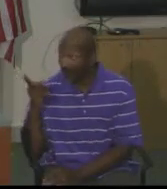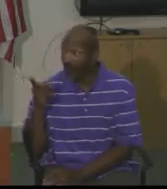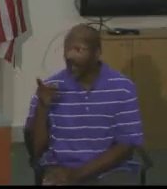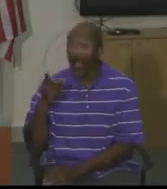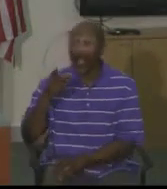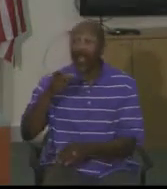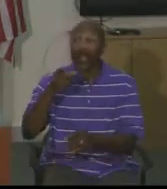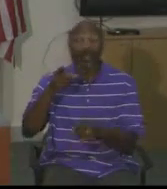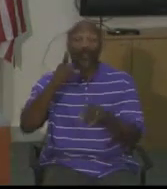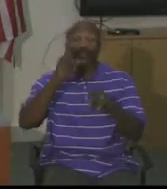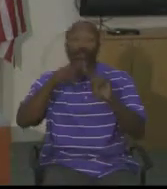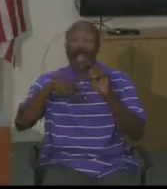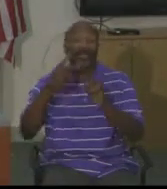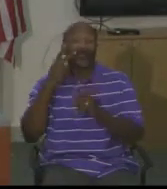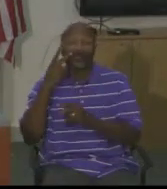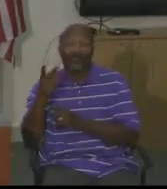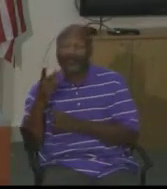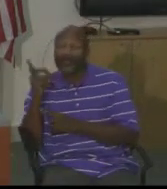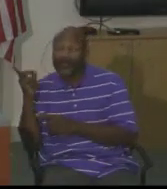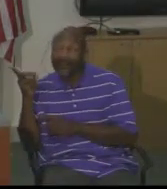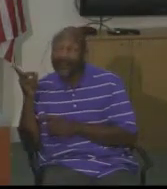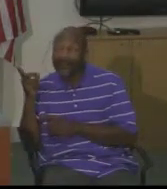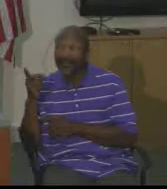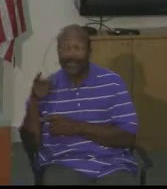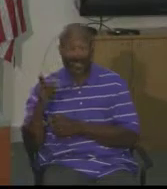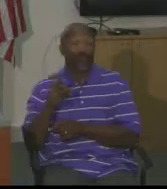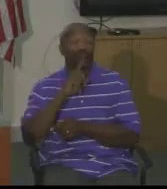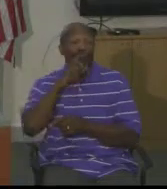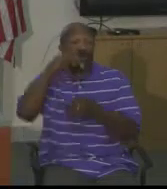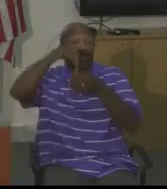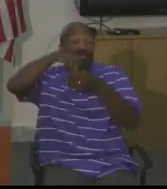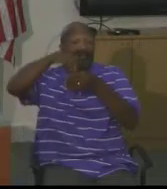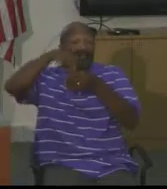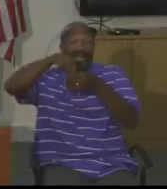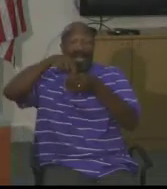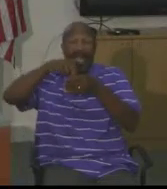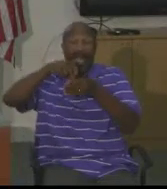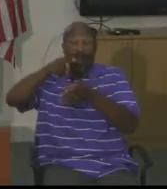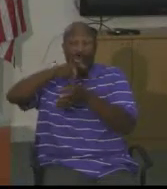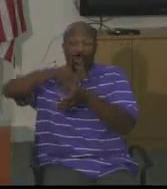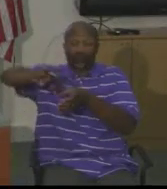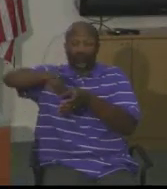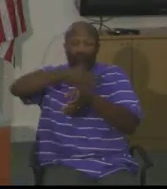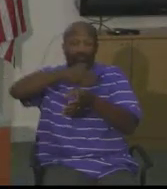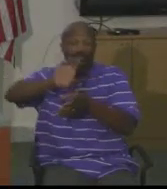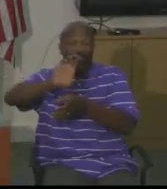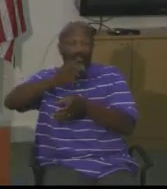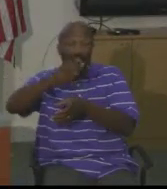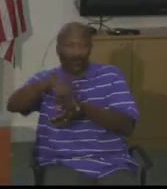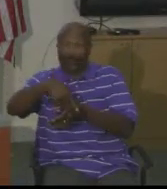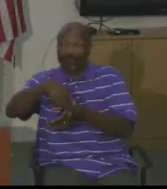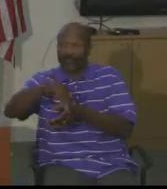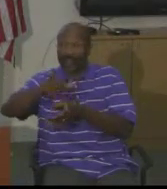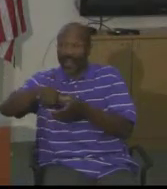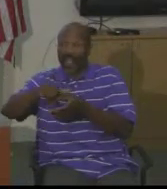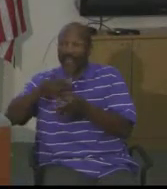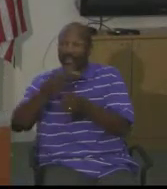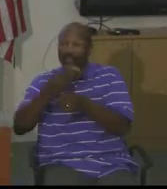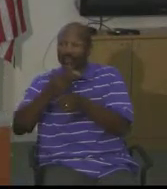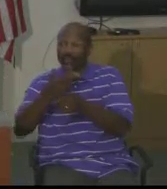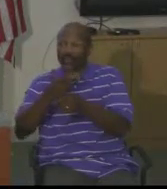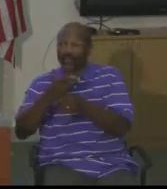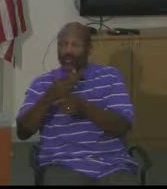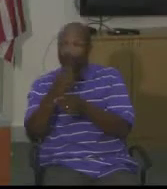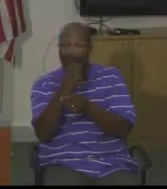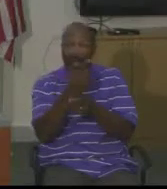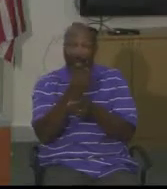you can't actually tell is that there's actually a transfer chip that takes most likely either